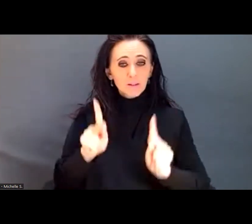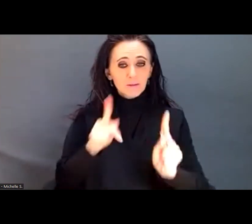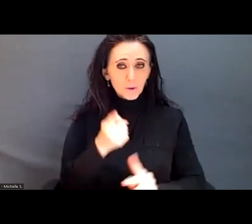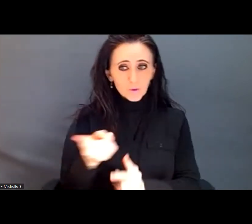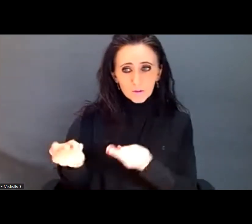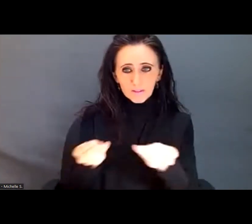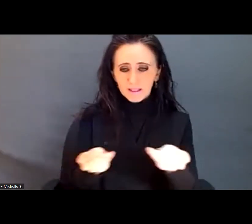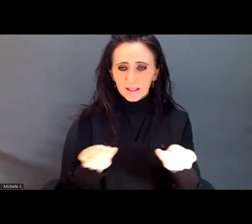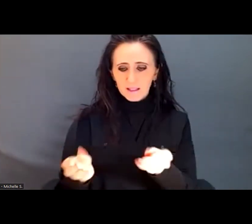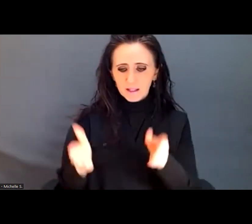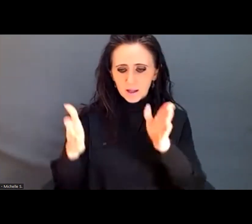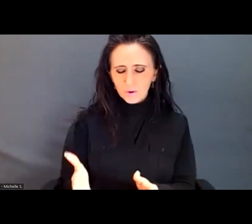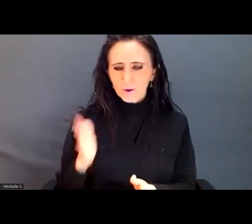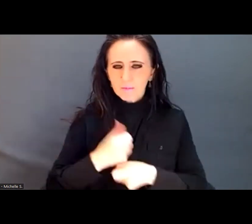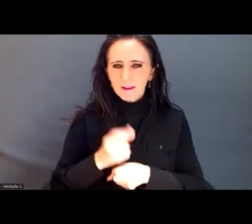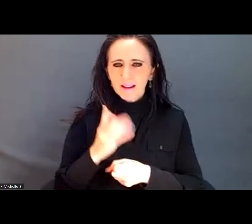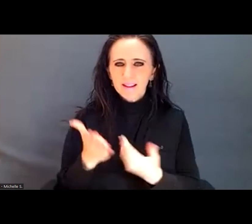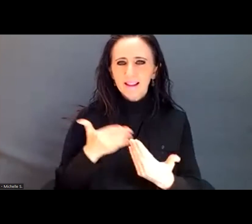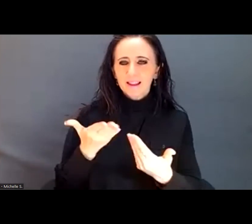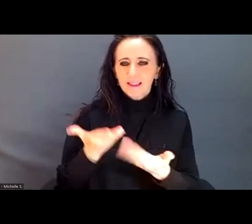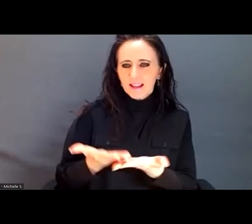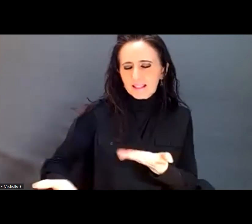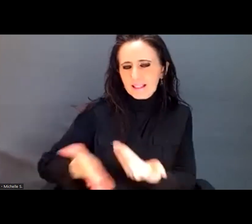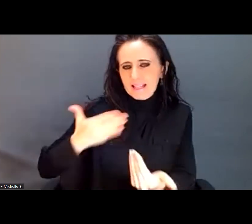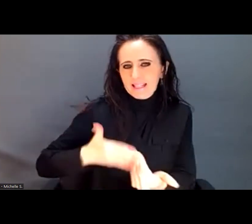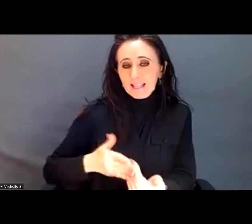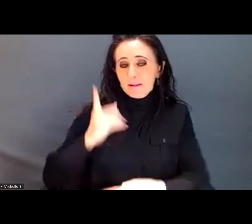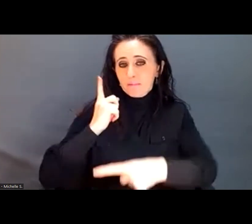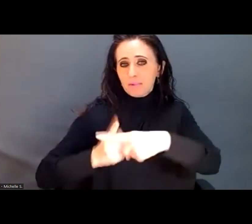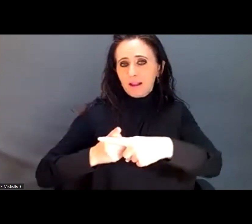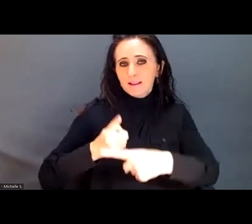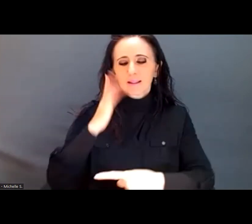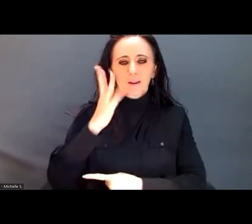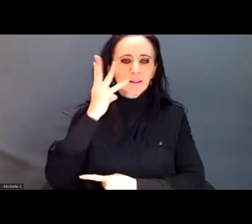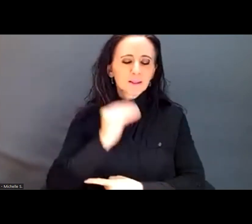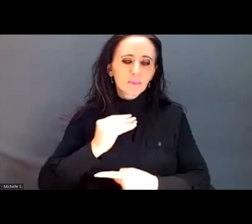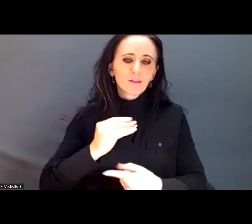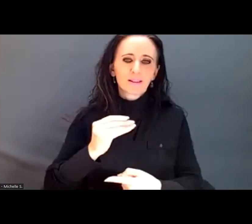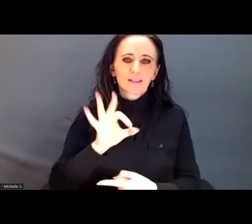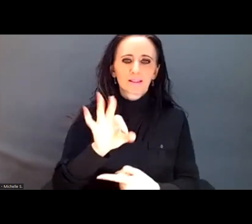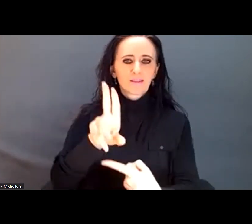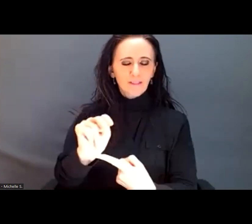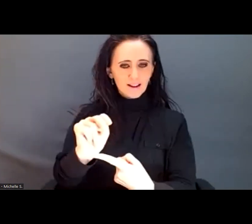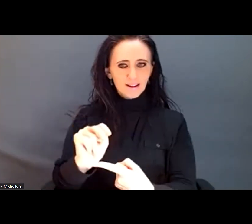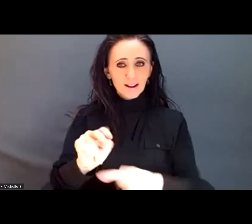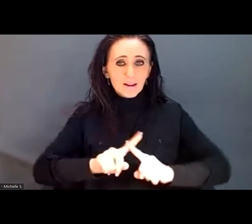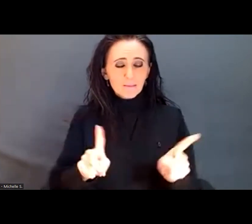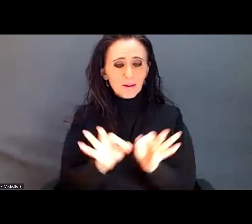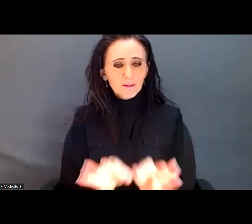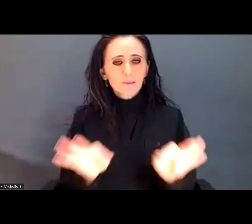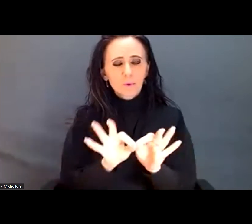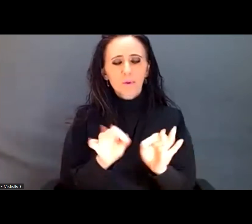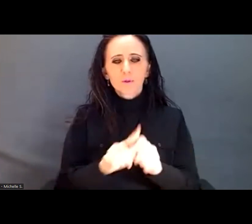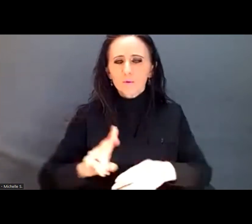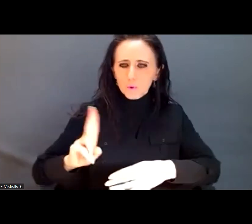might even have a little fun when you use the tools. Key here will be that you're using the tools out in the field, right? Great.